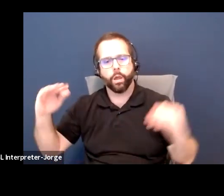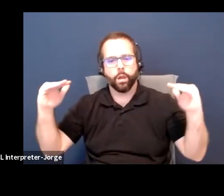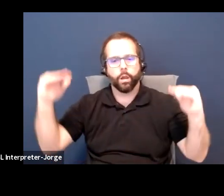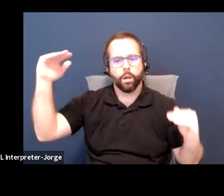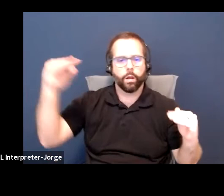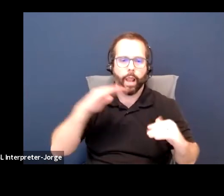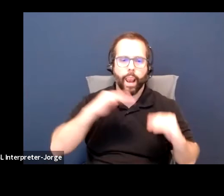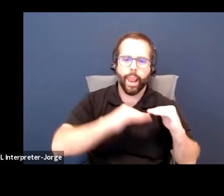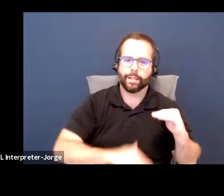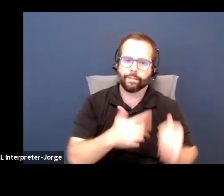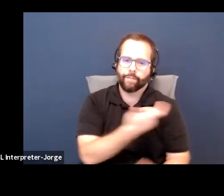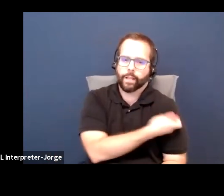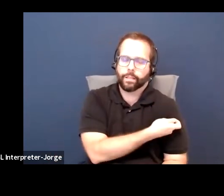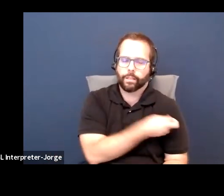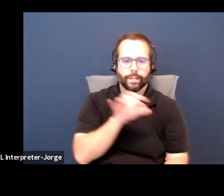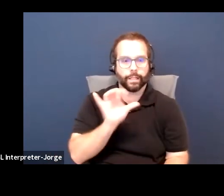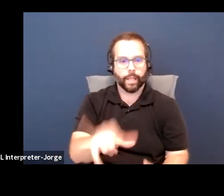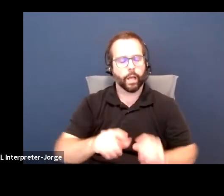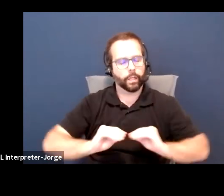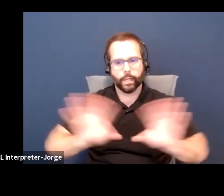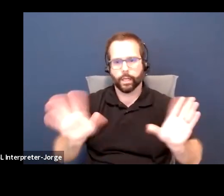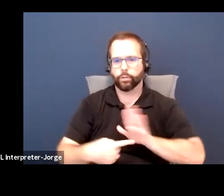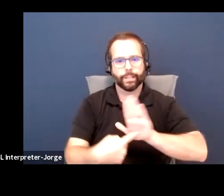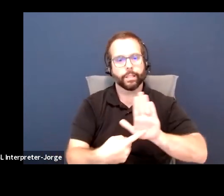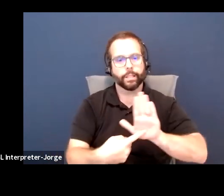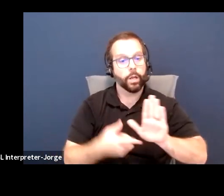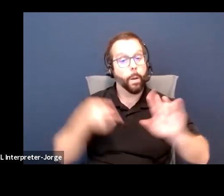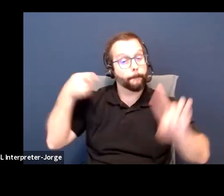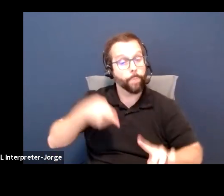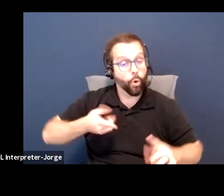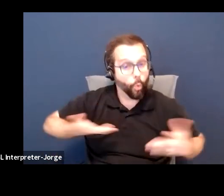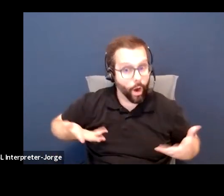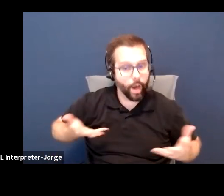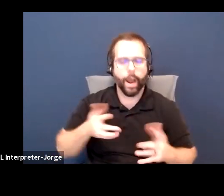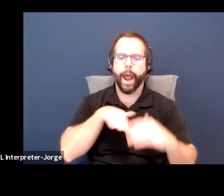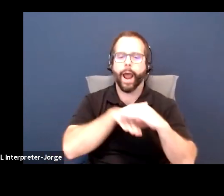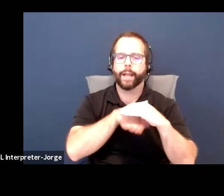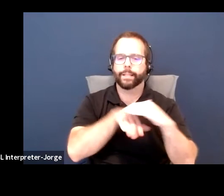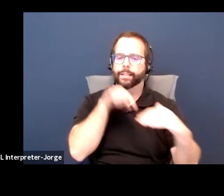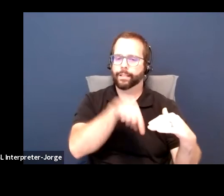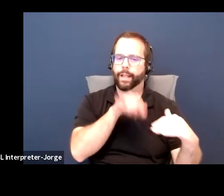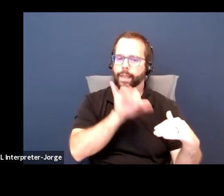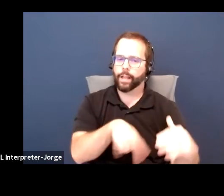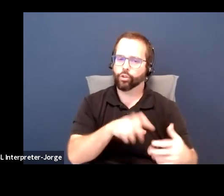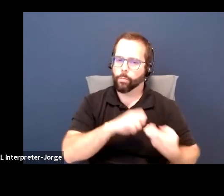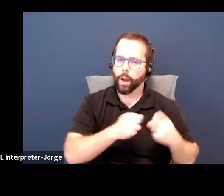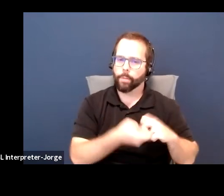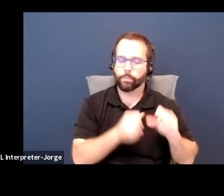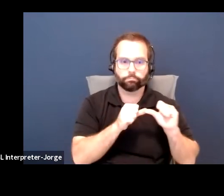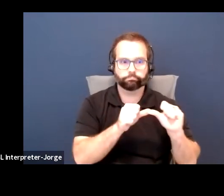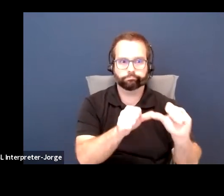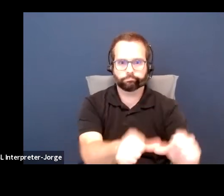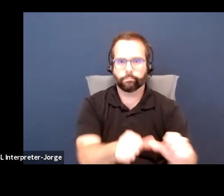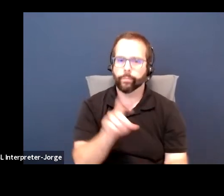whole. That clearly points to access as an ongoing problem. Data from the Research and